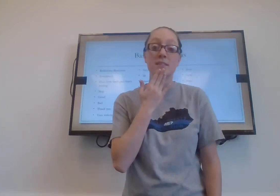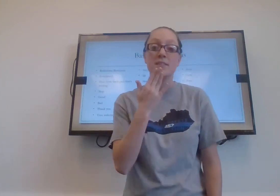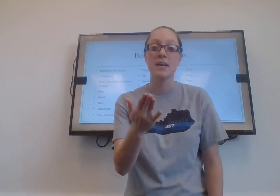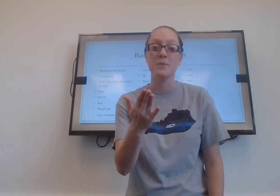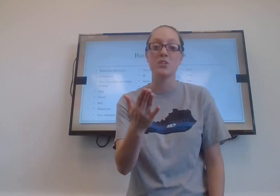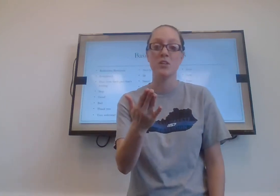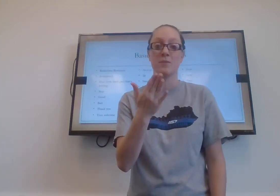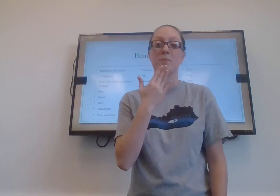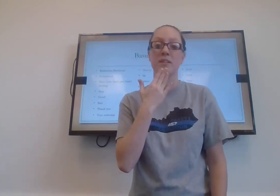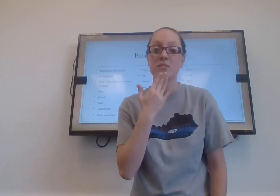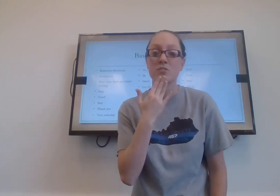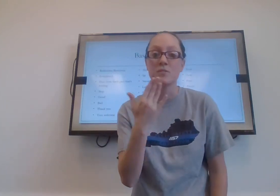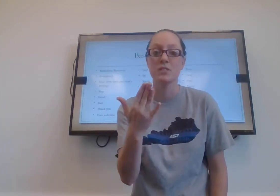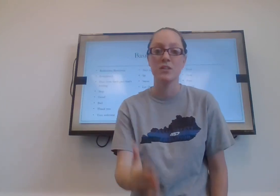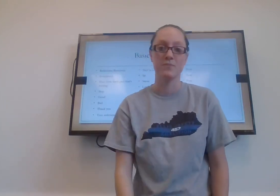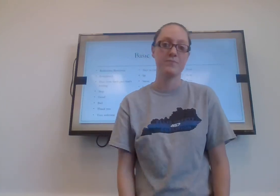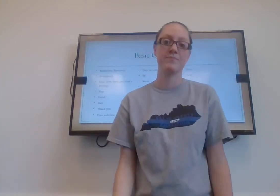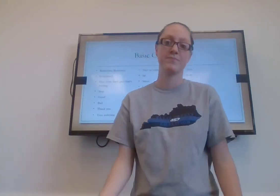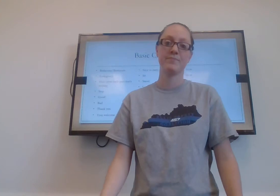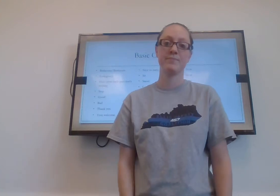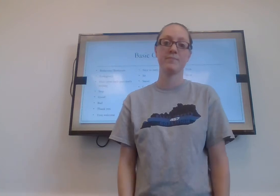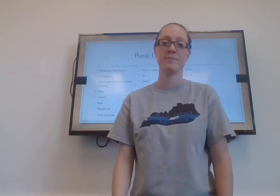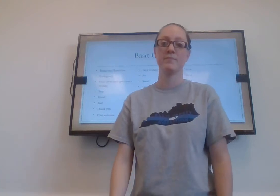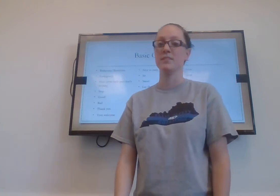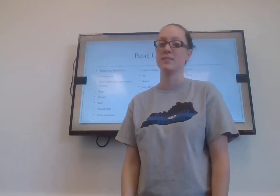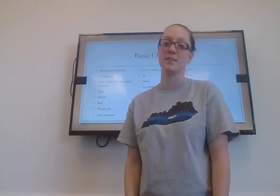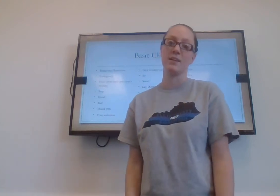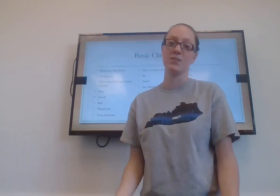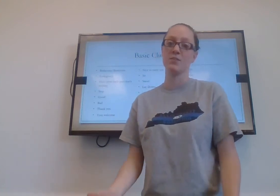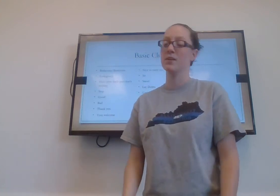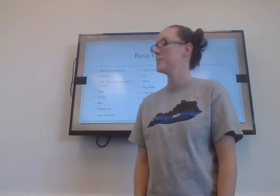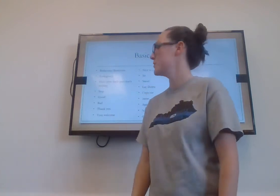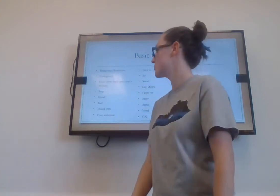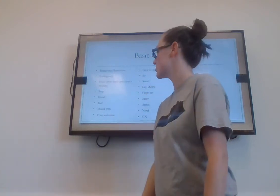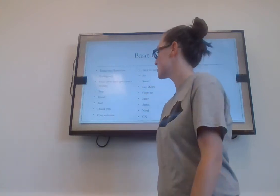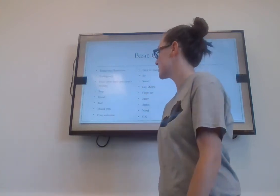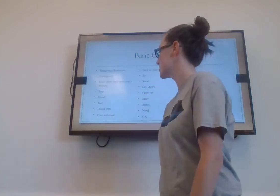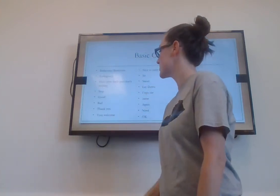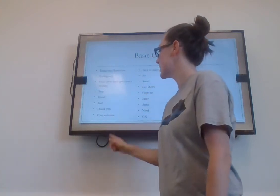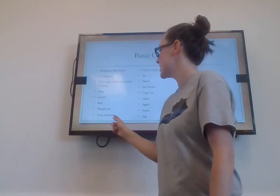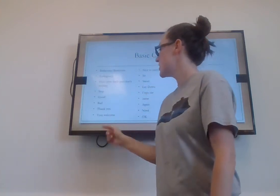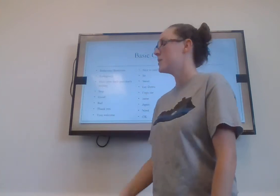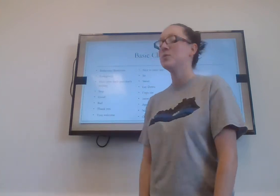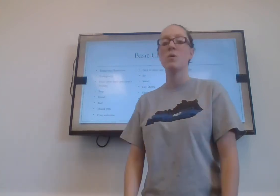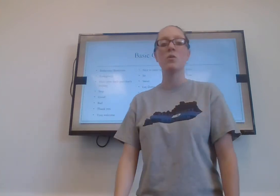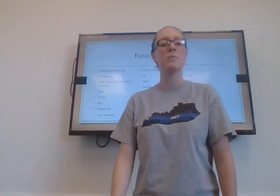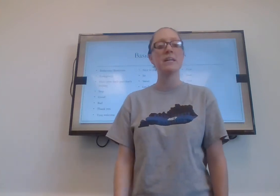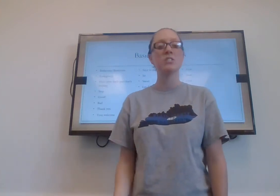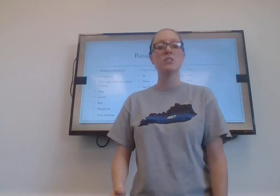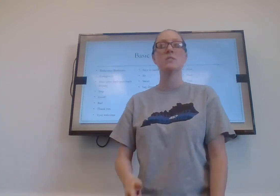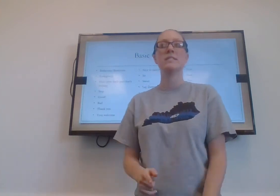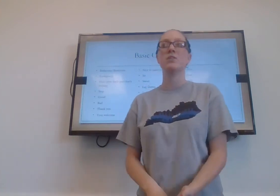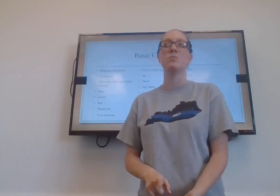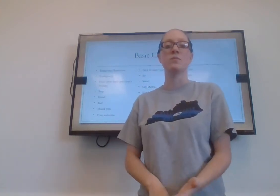the same as good, but it's still, it's thank you. Those are just really close. You're welcome. They actually don't say you're